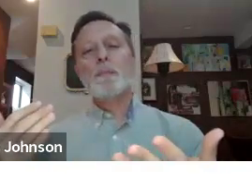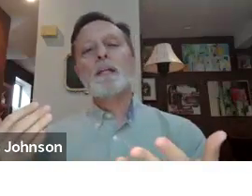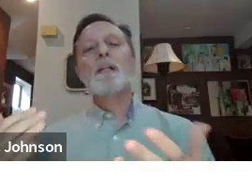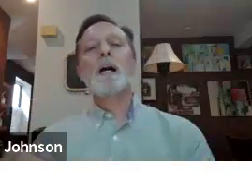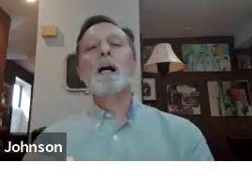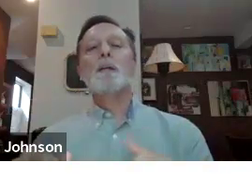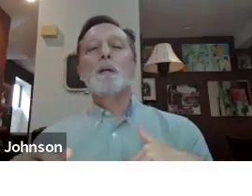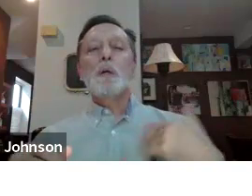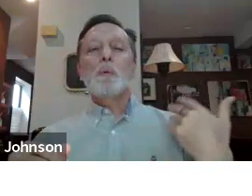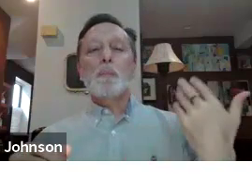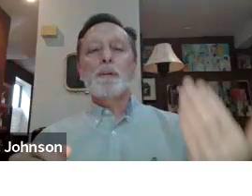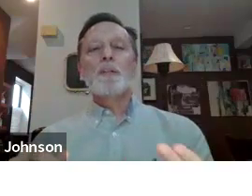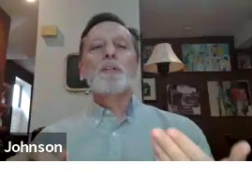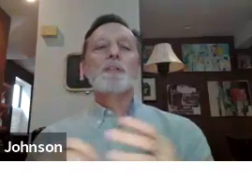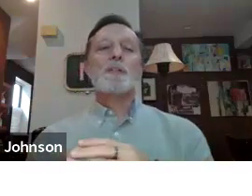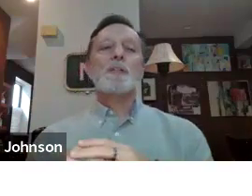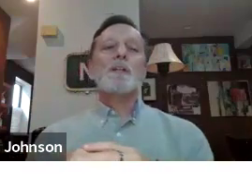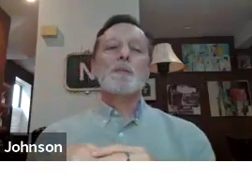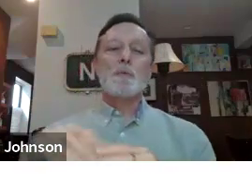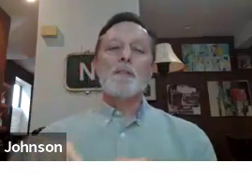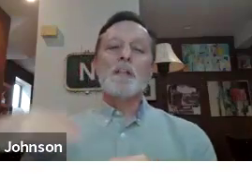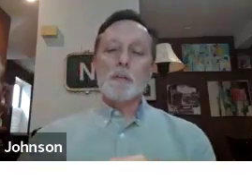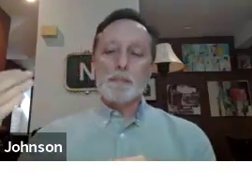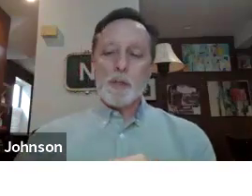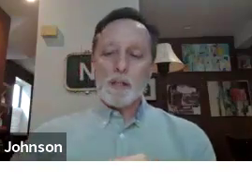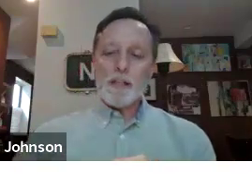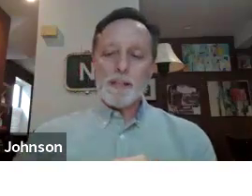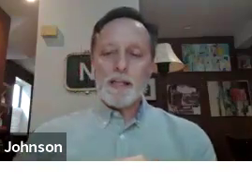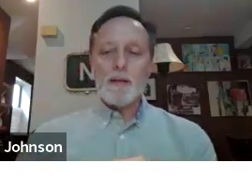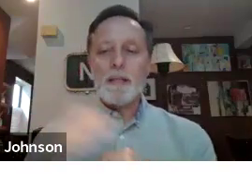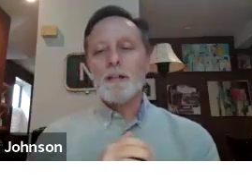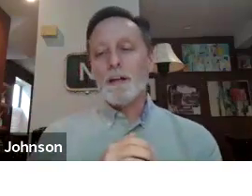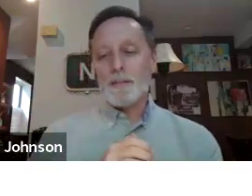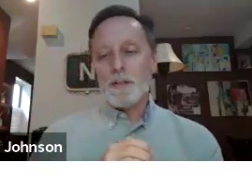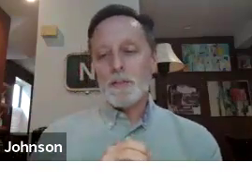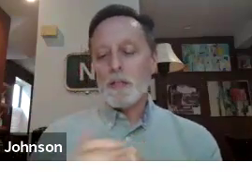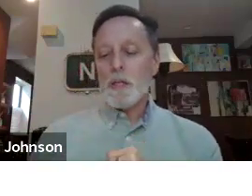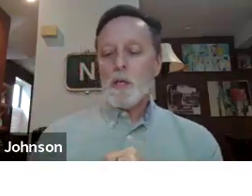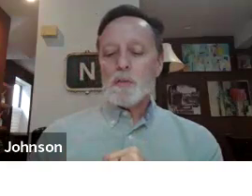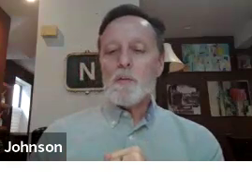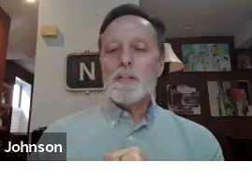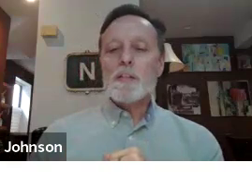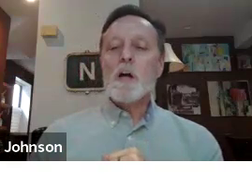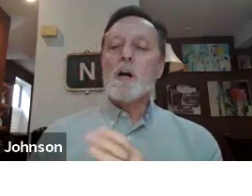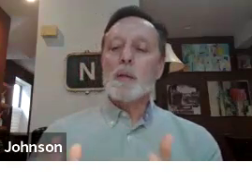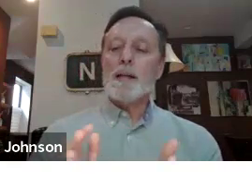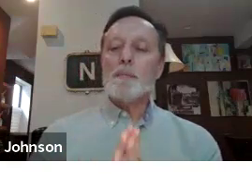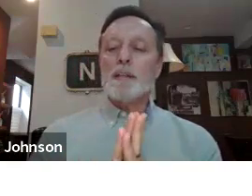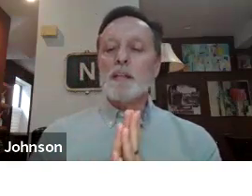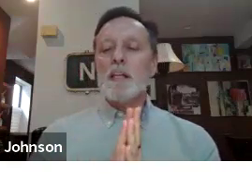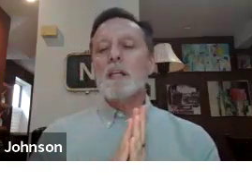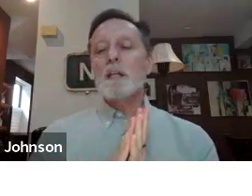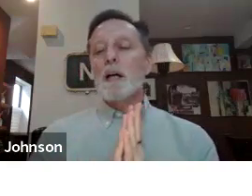comes up in filmmaking a lot, where a production assistant is driving a grip truck and hits the canopy at a gas station. So this is an